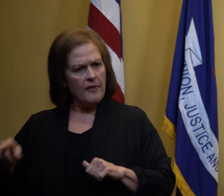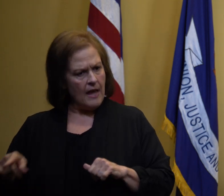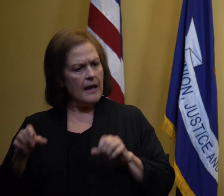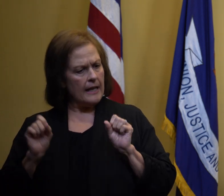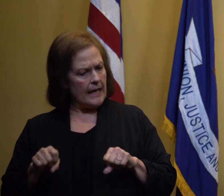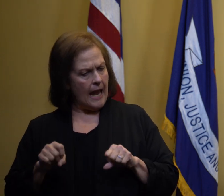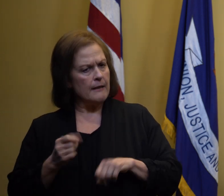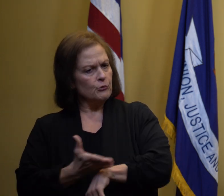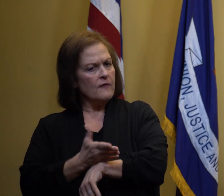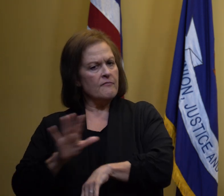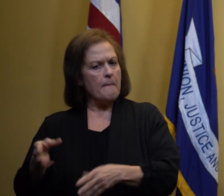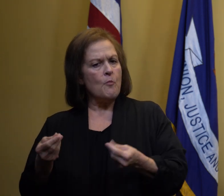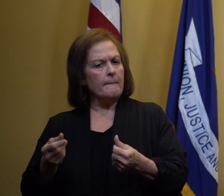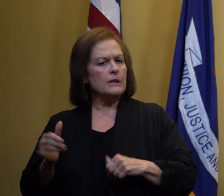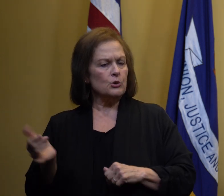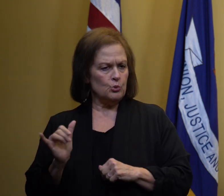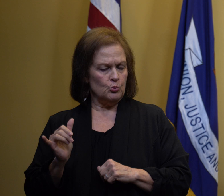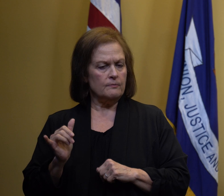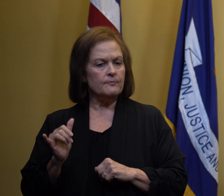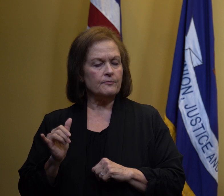their properties. Again, this is what